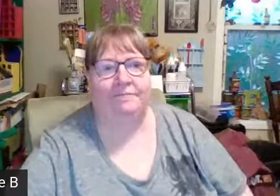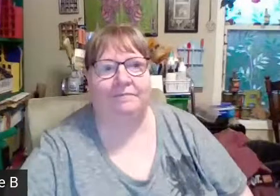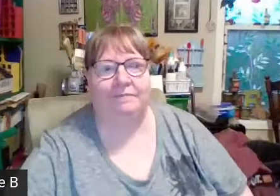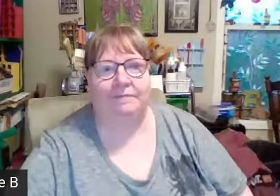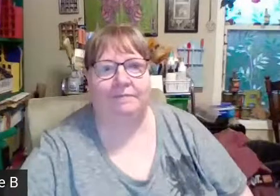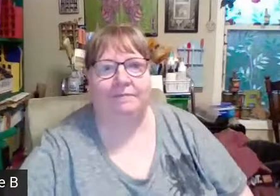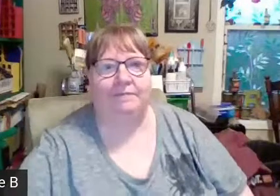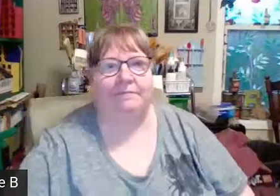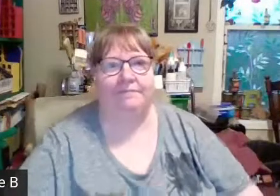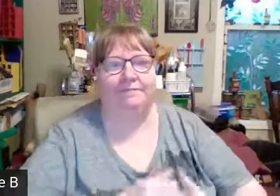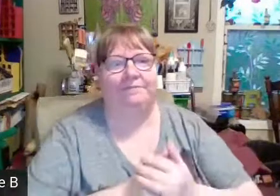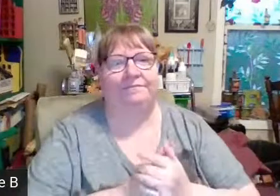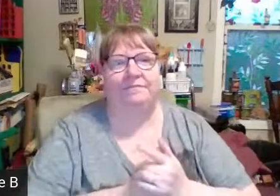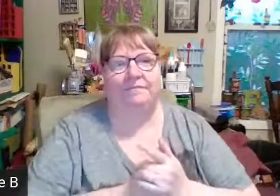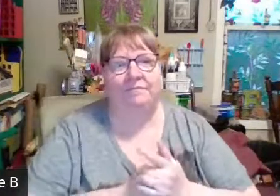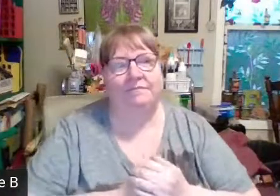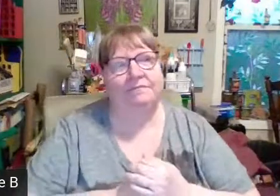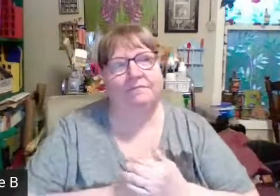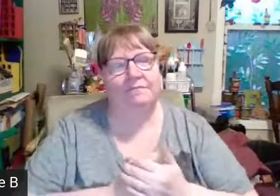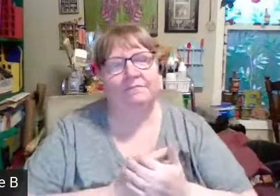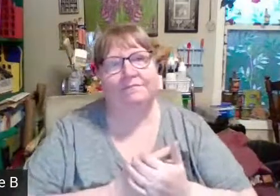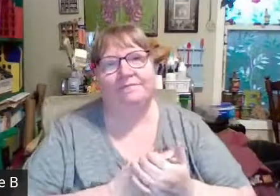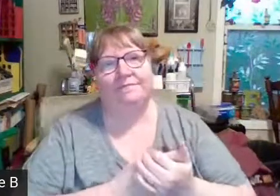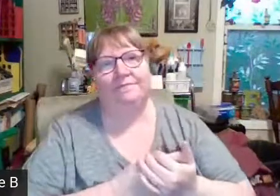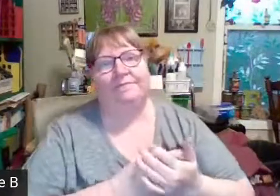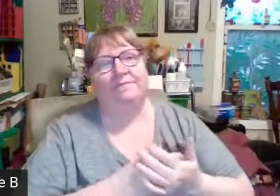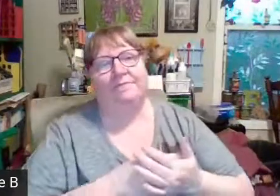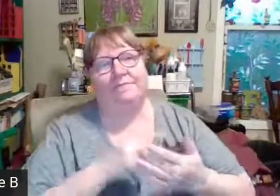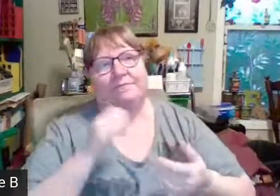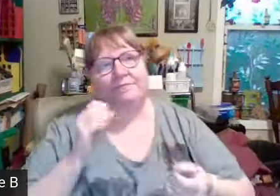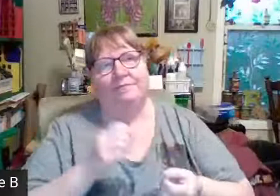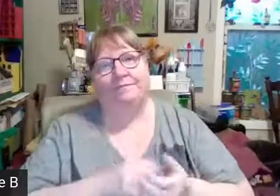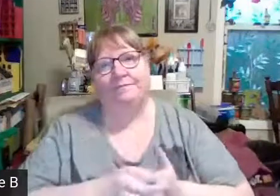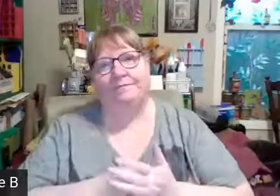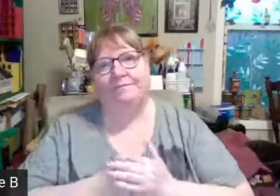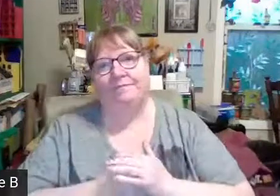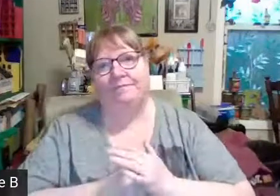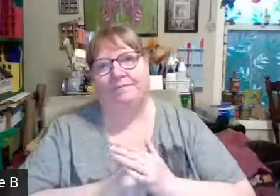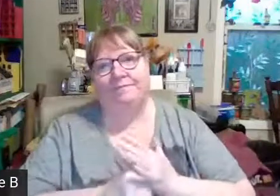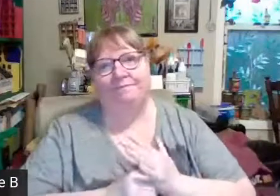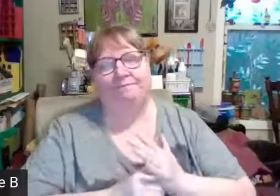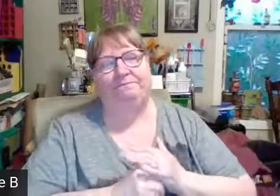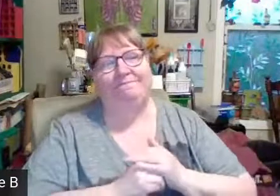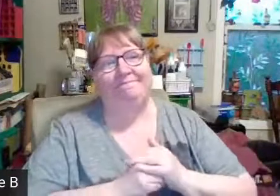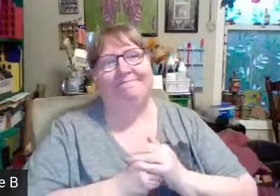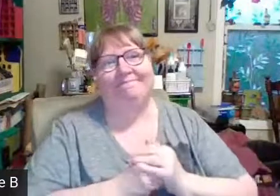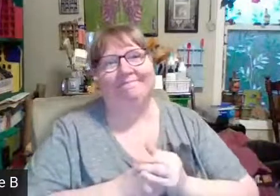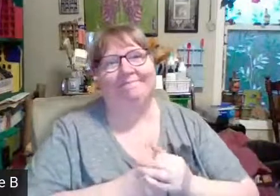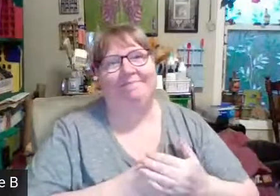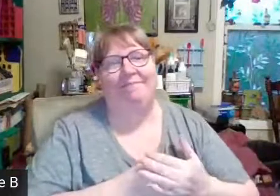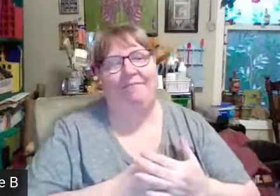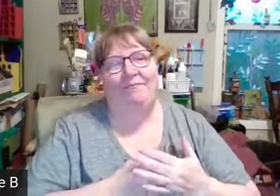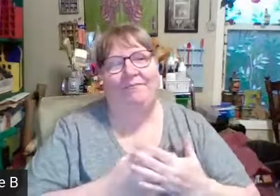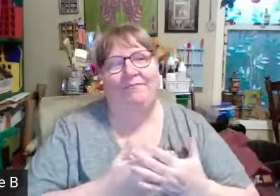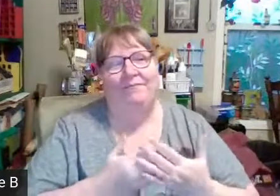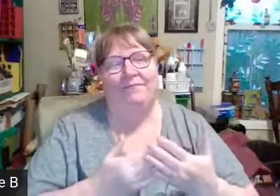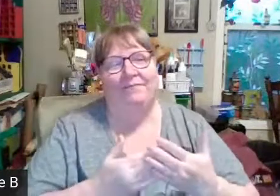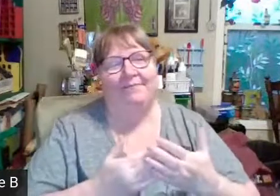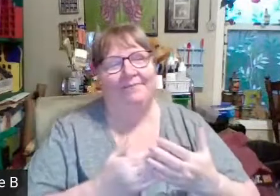Okay, so Kim, as a heads up, it was a duplicate on yours. We're good. And here